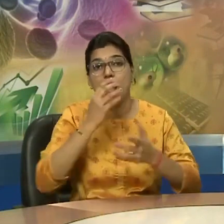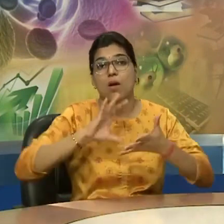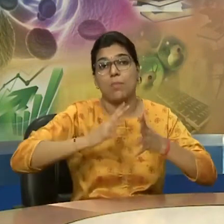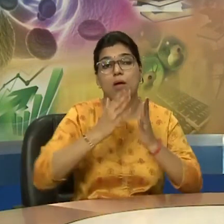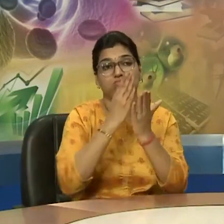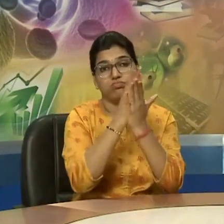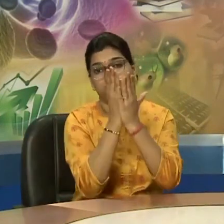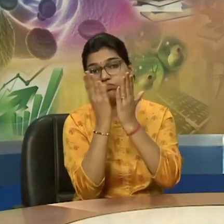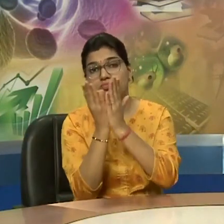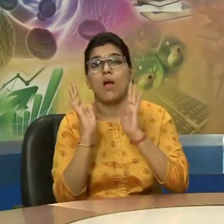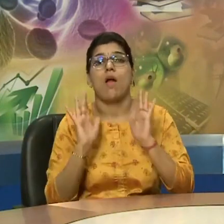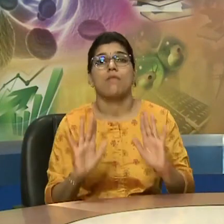and